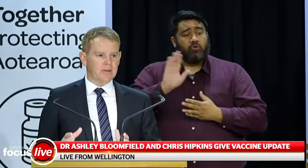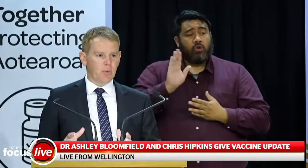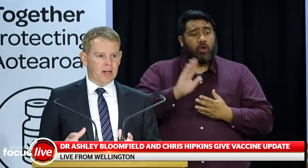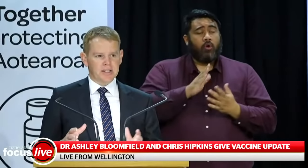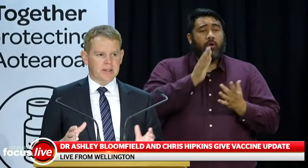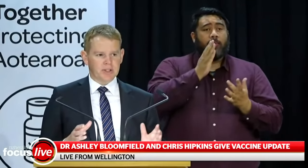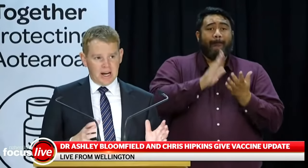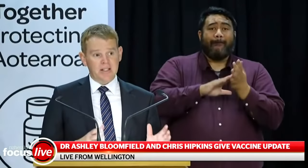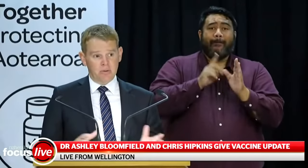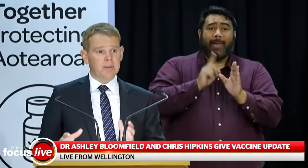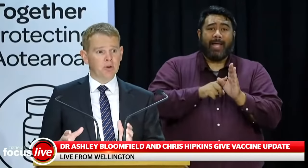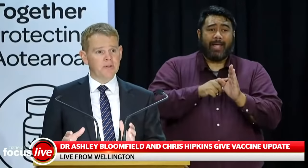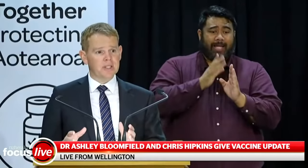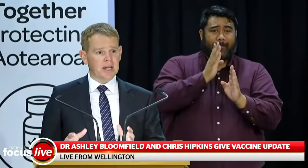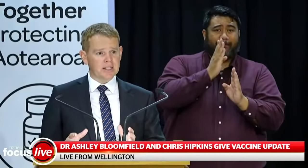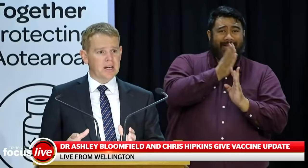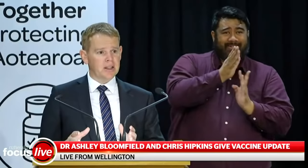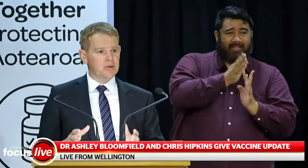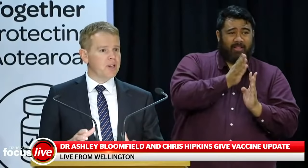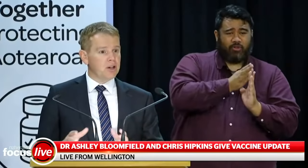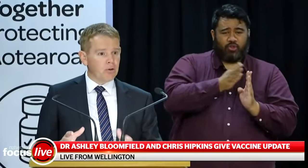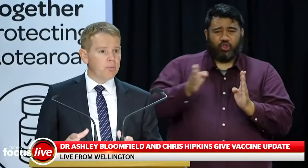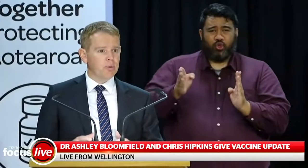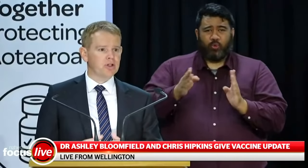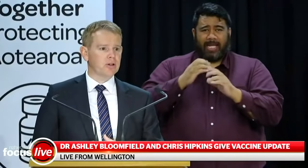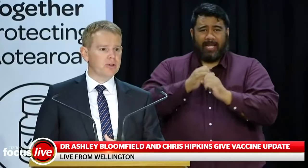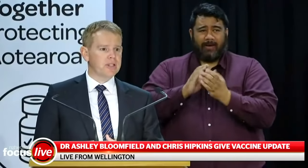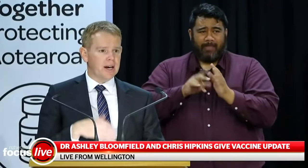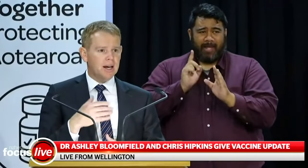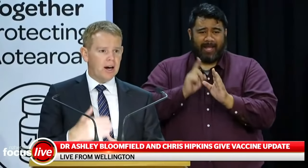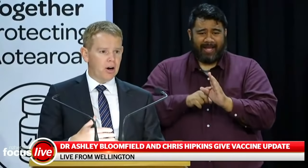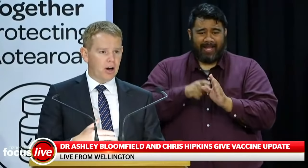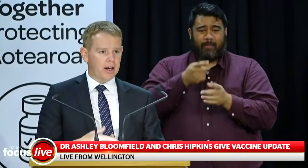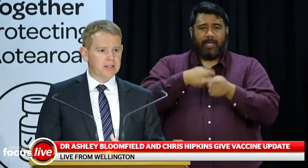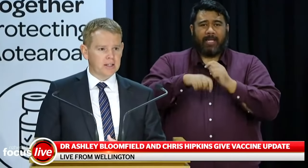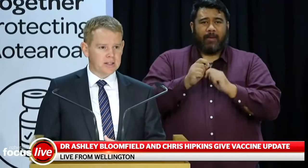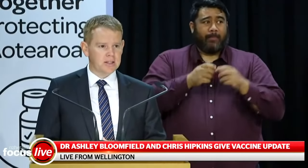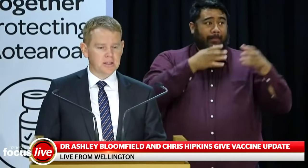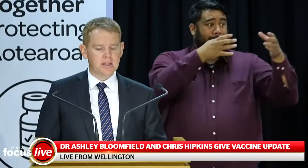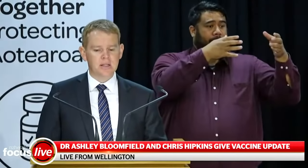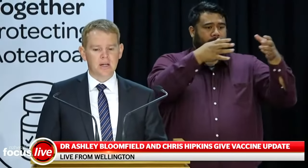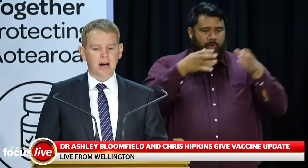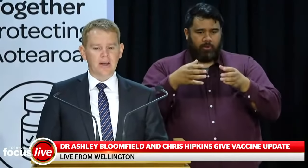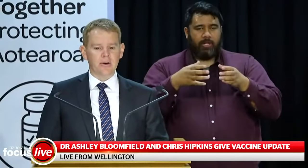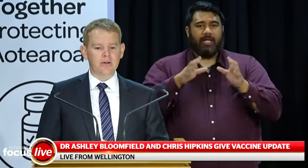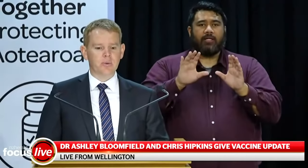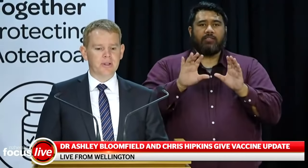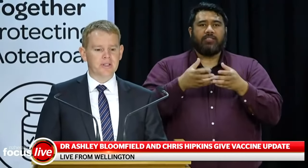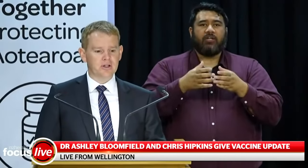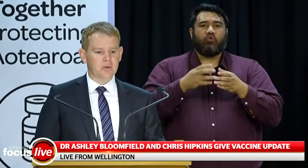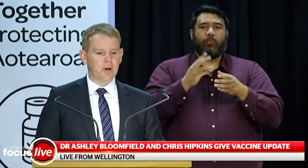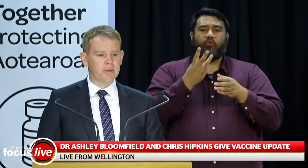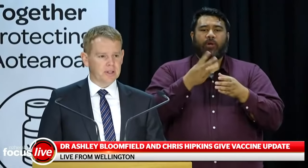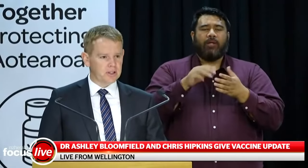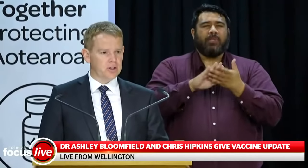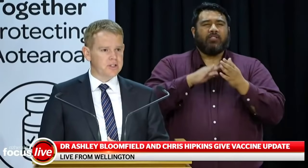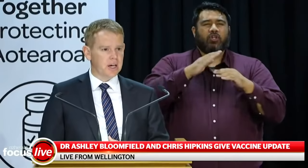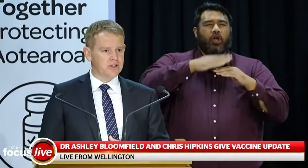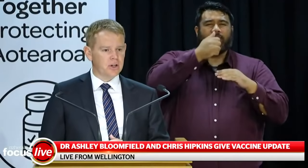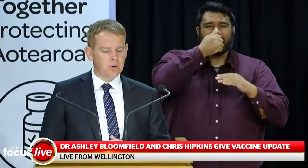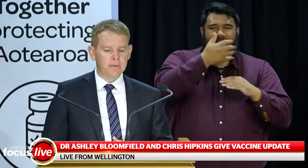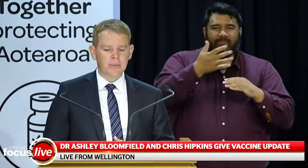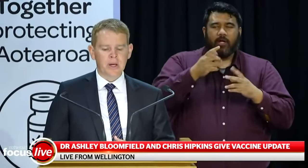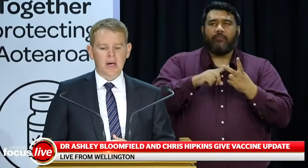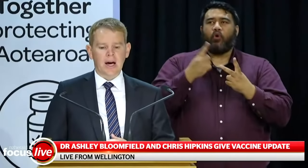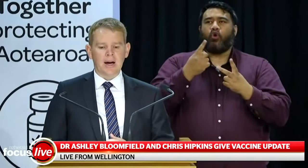start to get really move into that tier 3 group, which includes our senior citizens, those with additional health conditions,